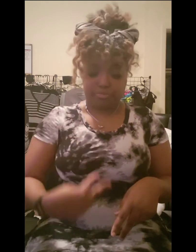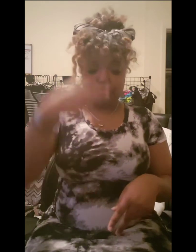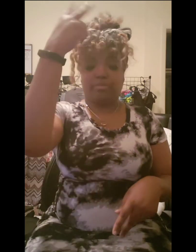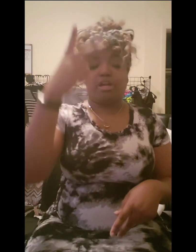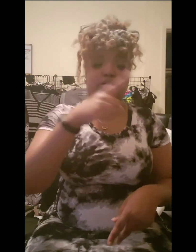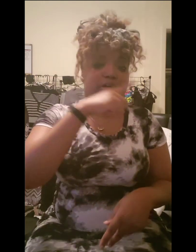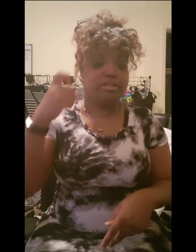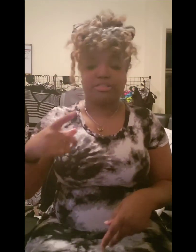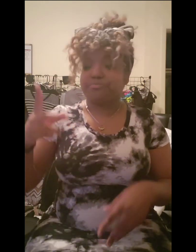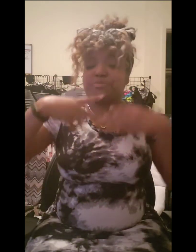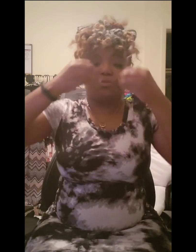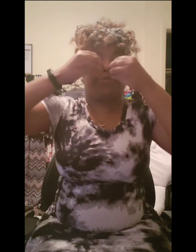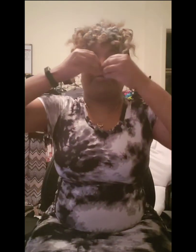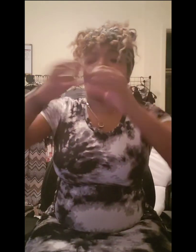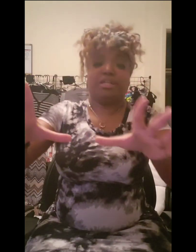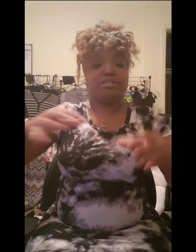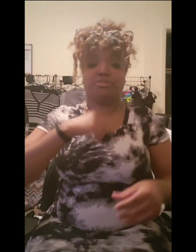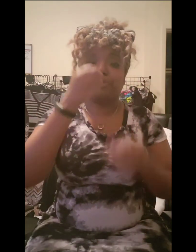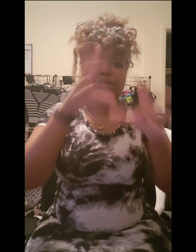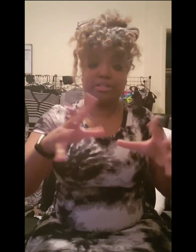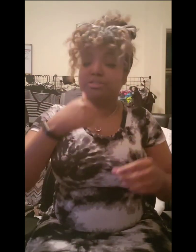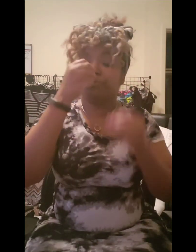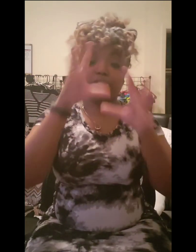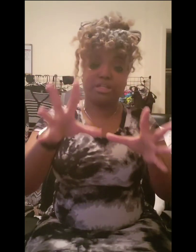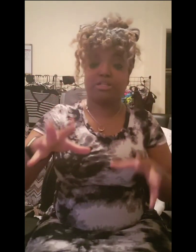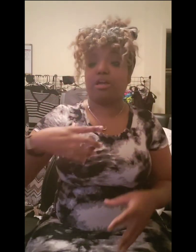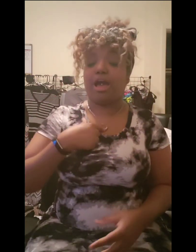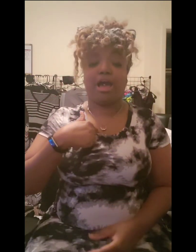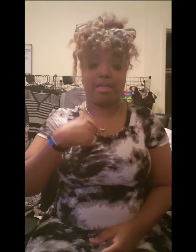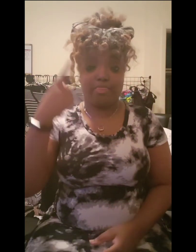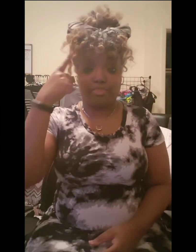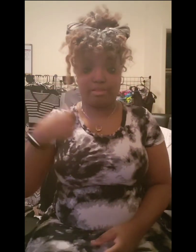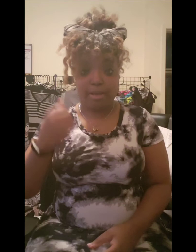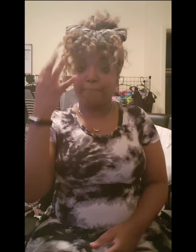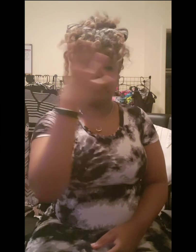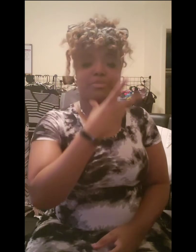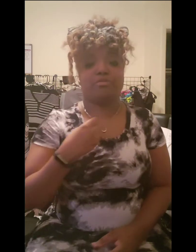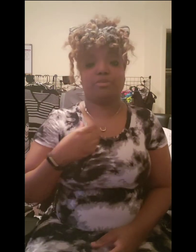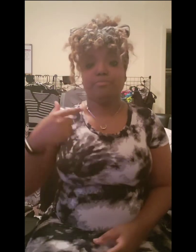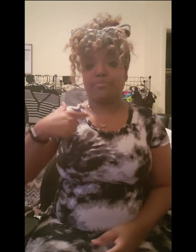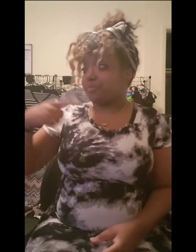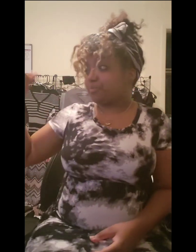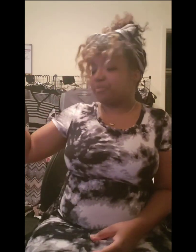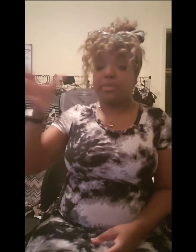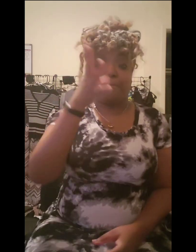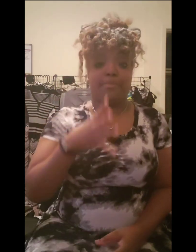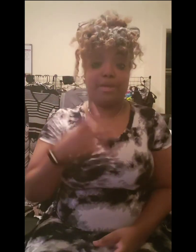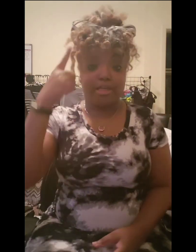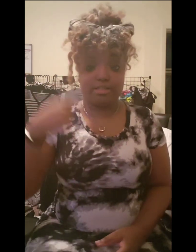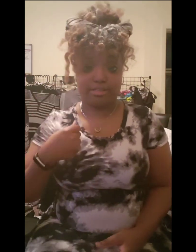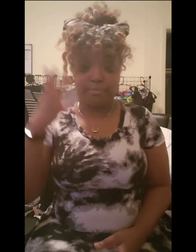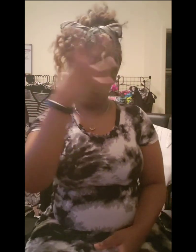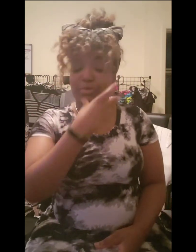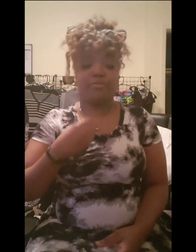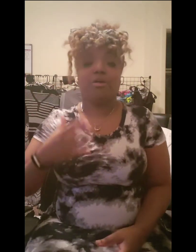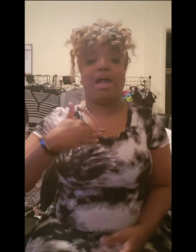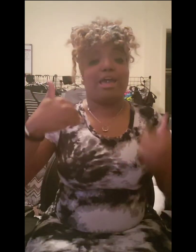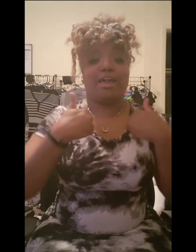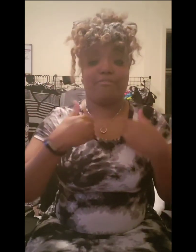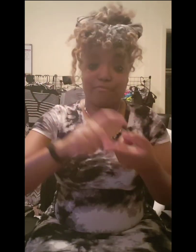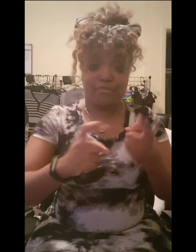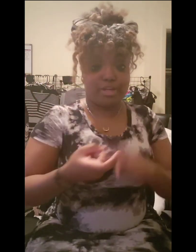easier for me to let people know that I didn't care that they thought I was ugly. I took it